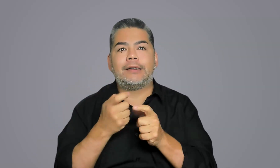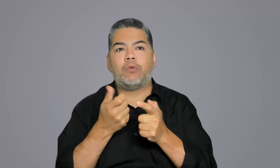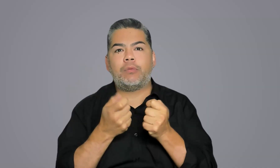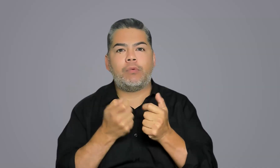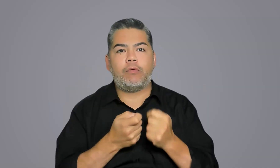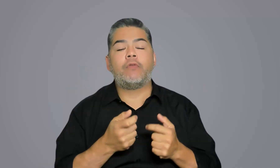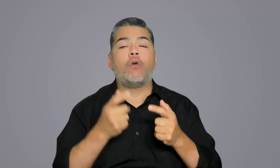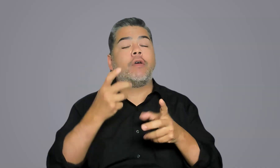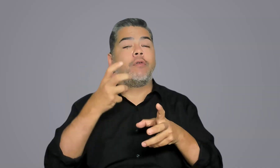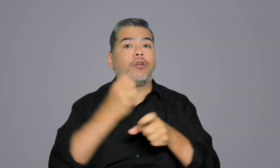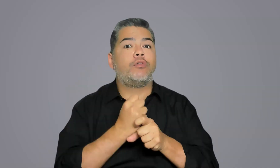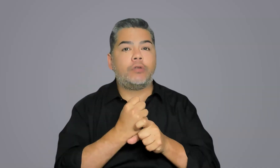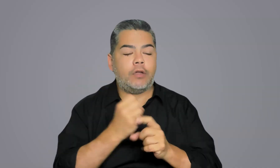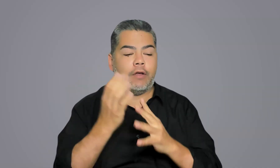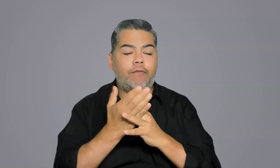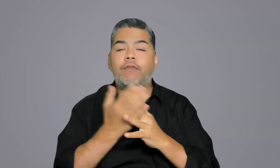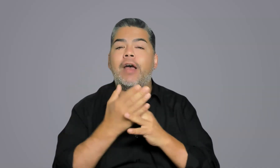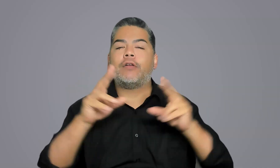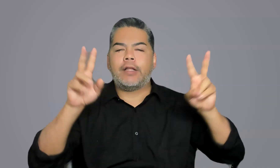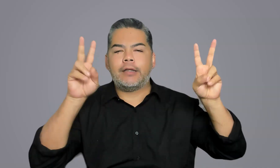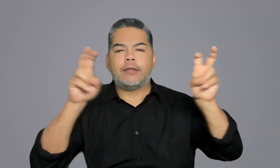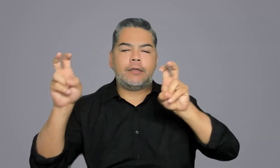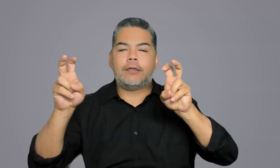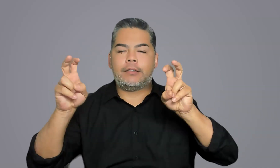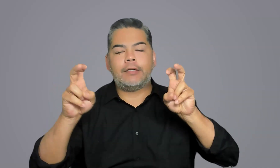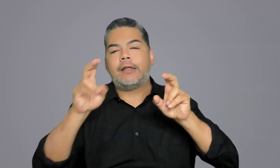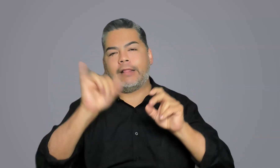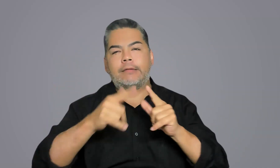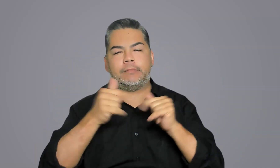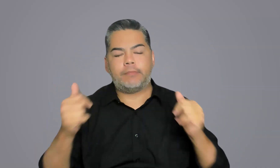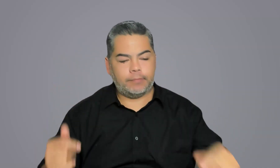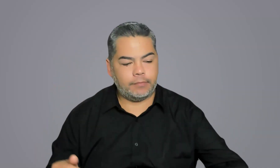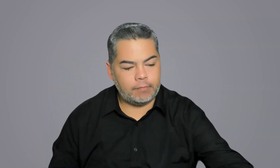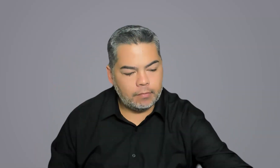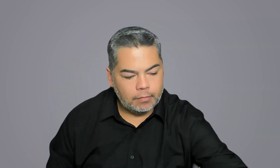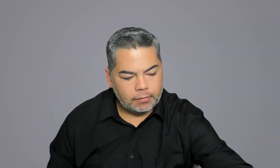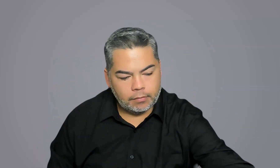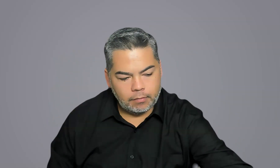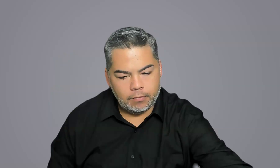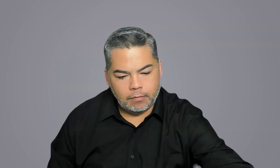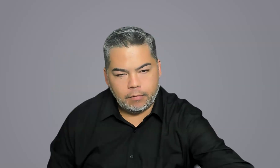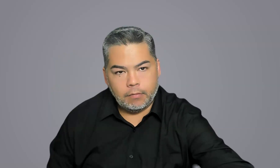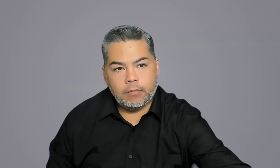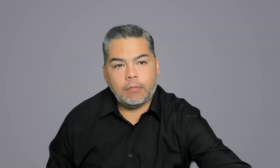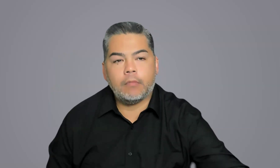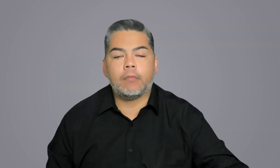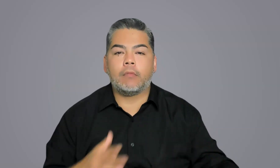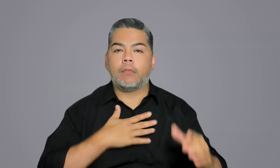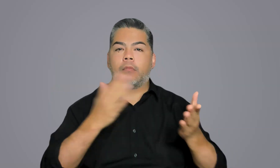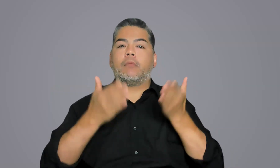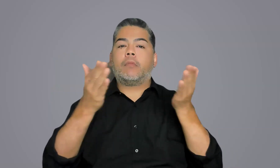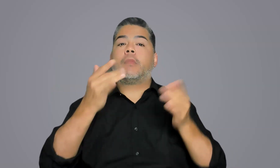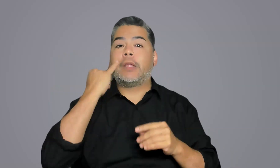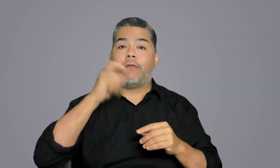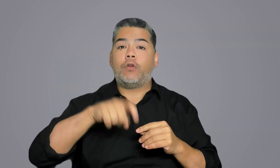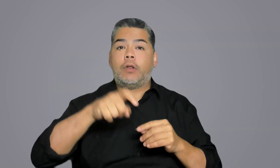reduce file size, which removes titles and authors, etc. So my best advice, if you do need to compress a PDF file, is